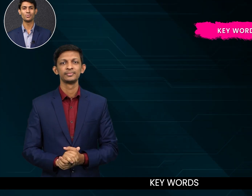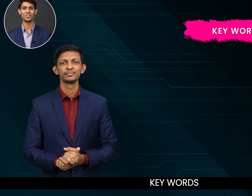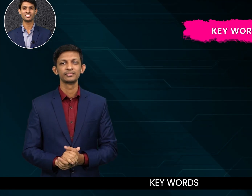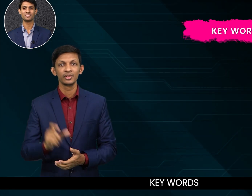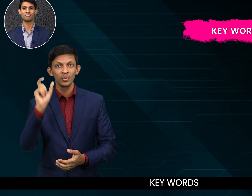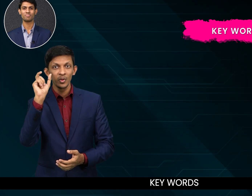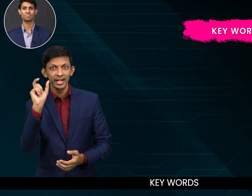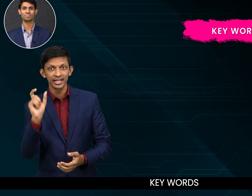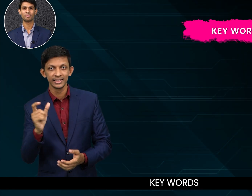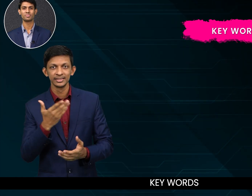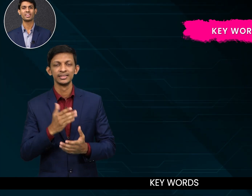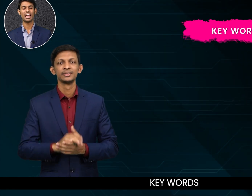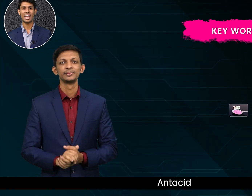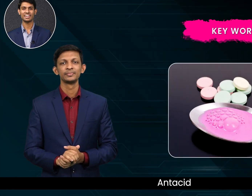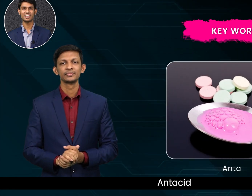Keywords: